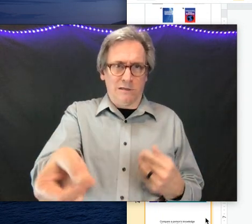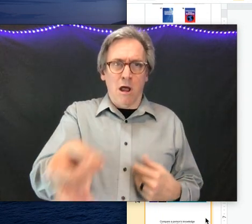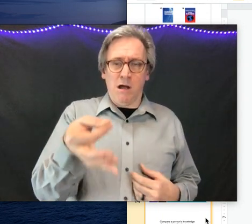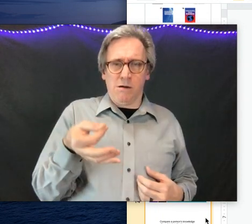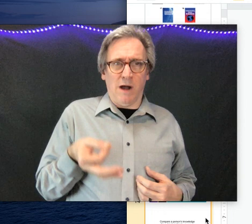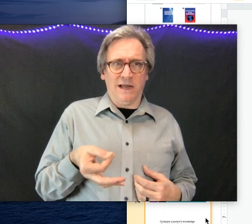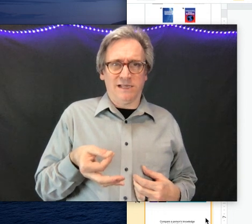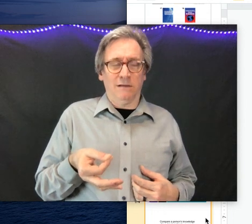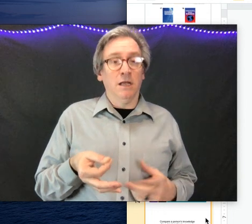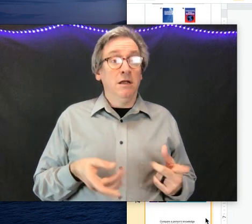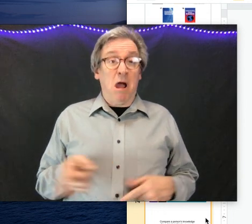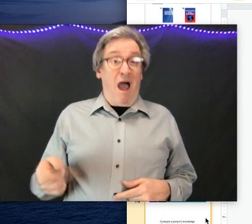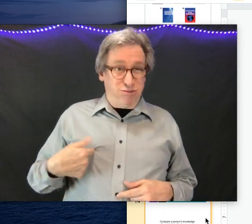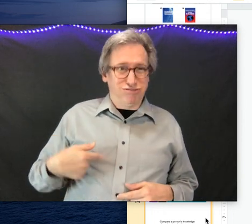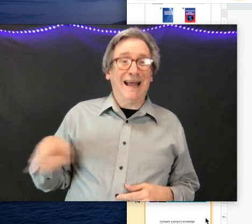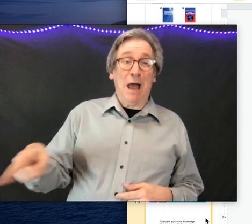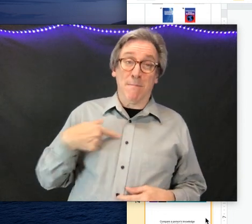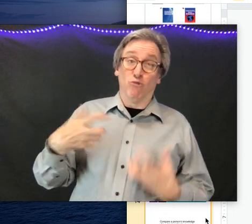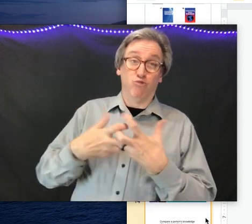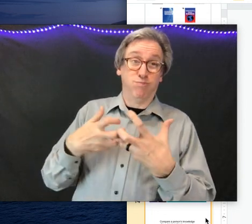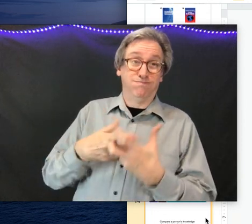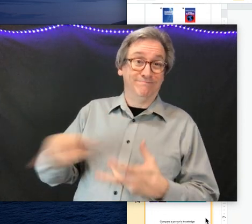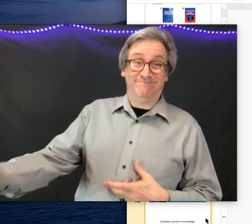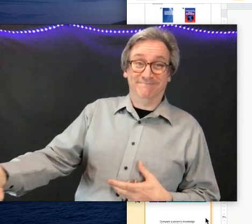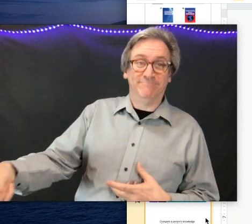that one. Oh, ASL.